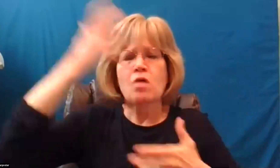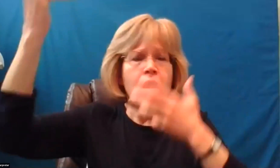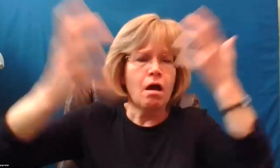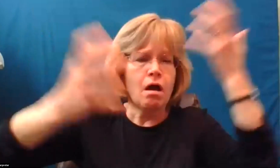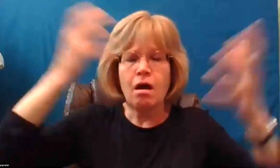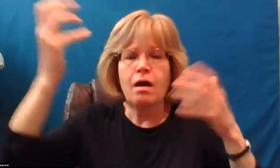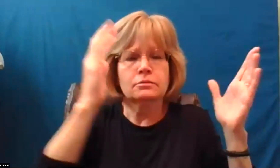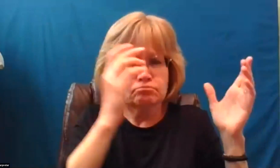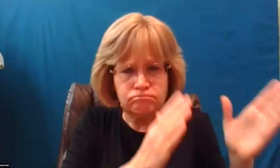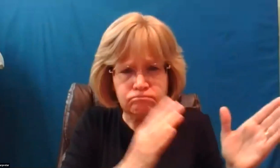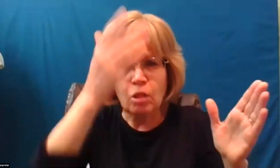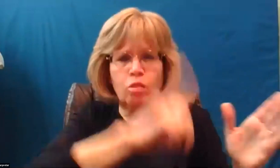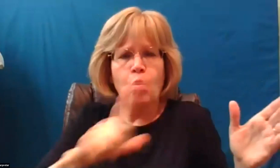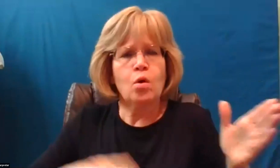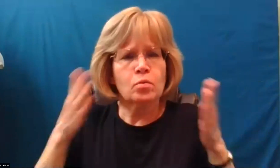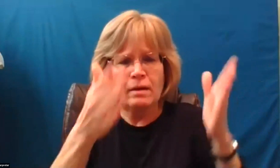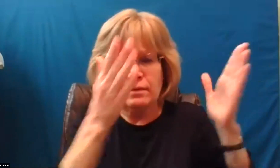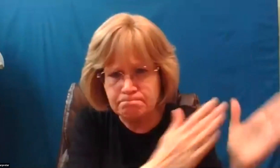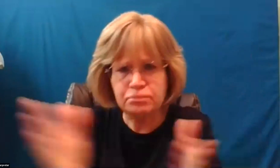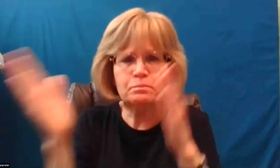the Lord, make his path straight.